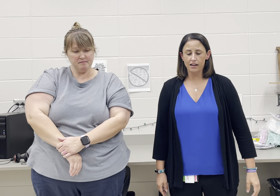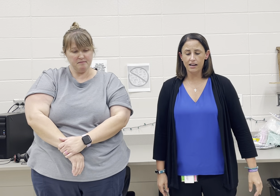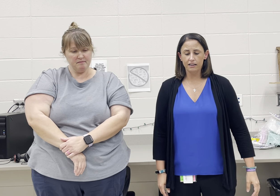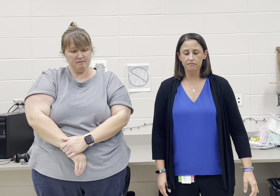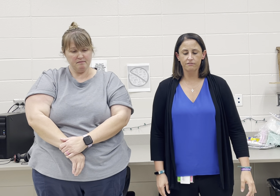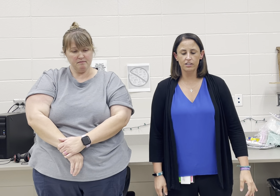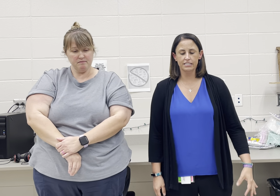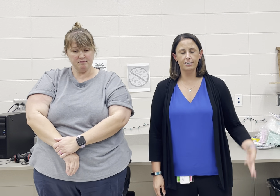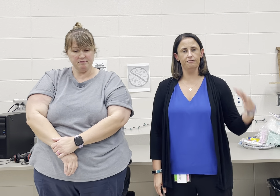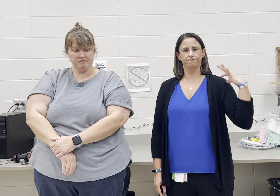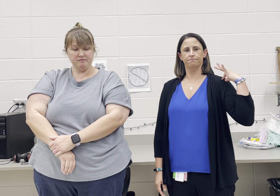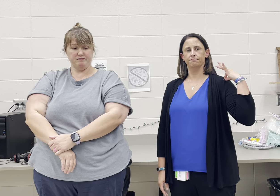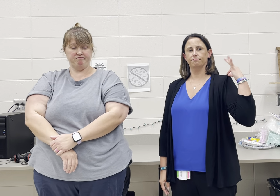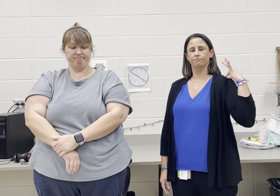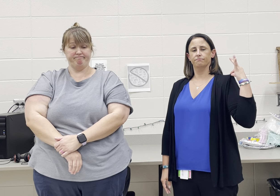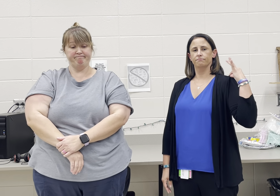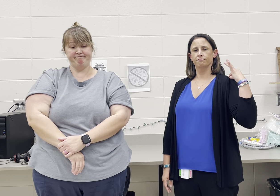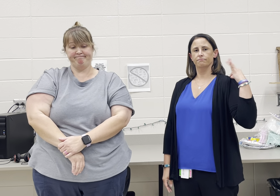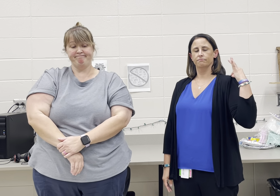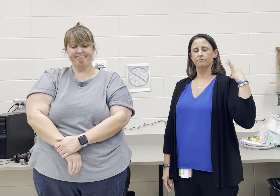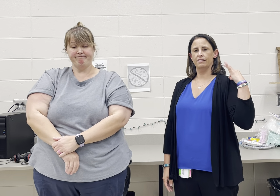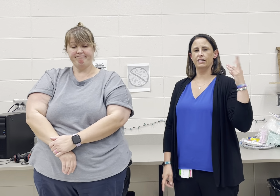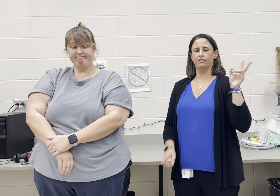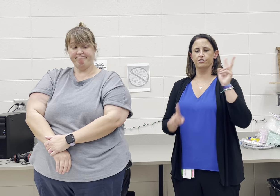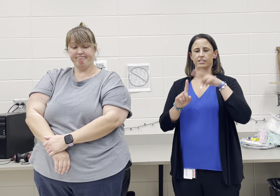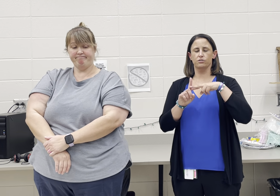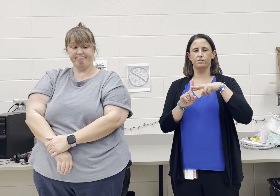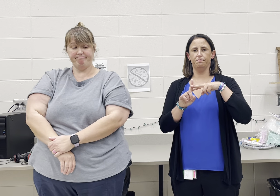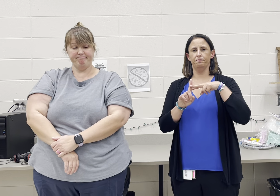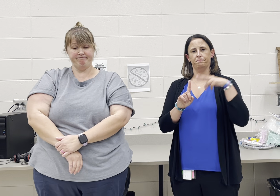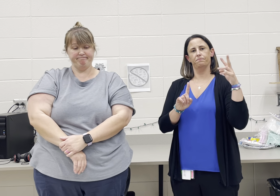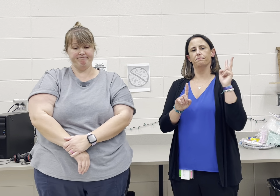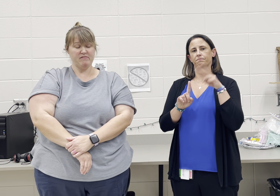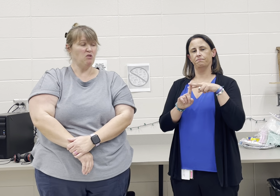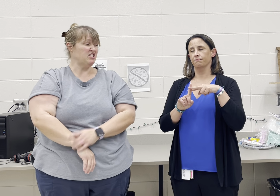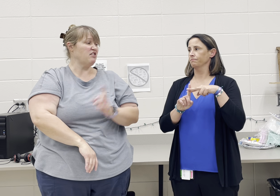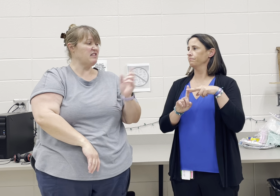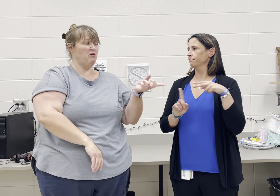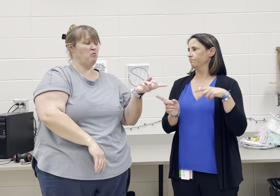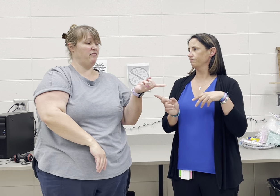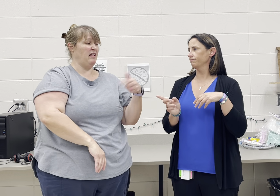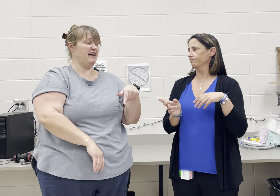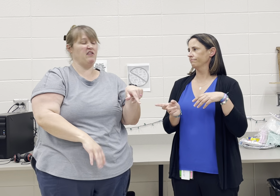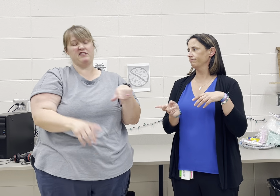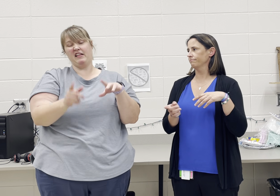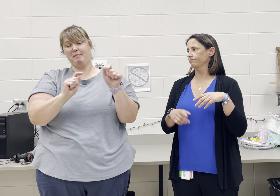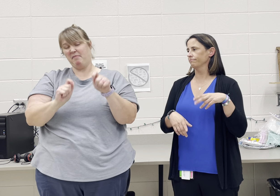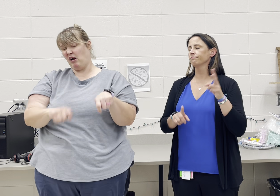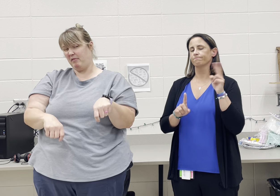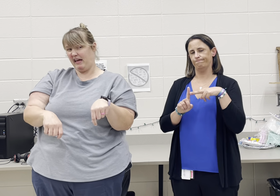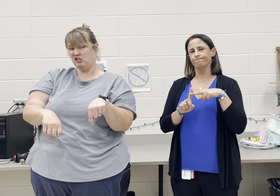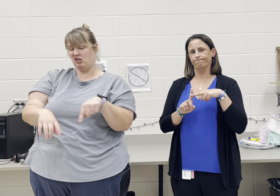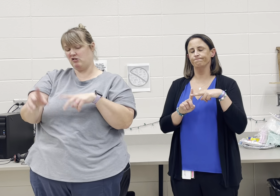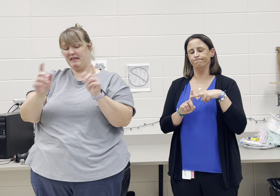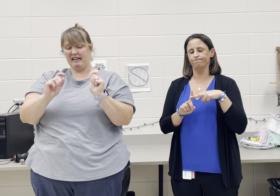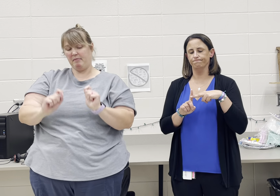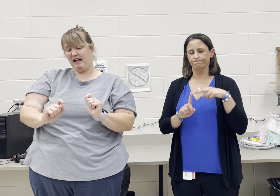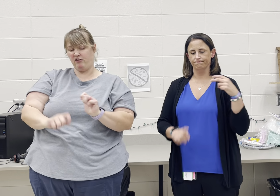Apply, volunteer. And then there's this one. Which I use that one more for like if you have to fill out a paper application or something like applying for a